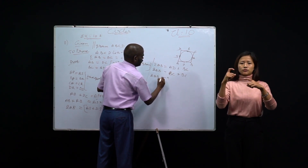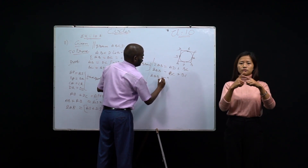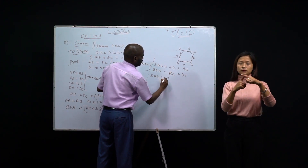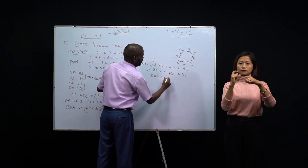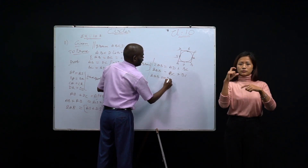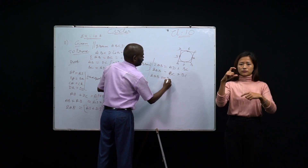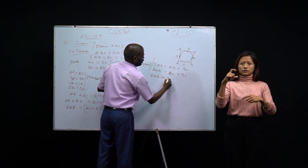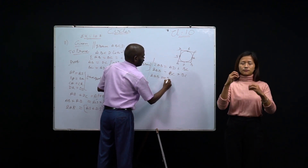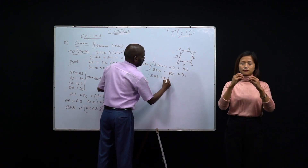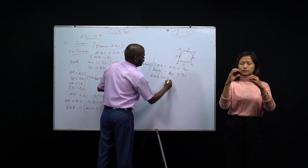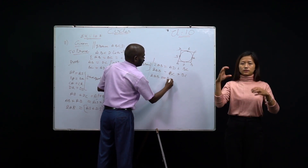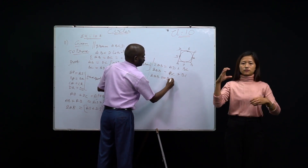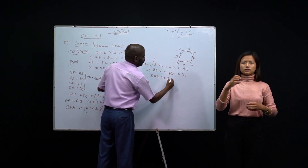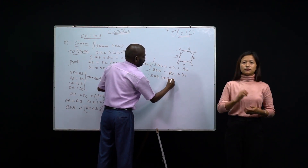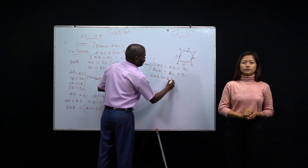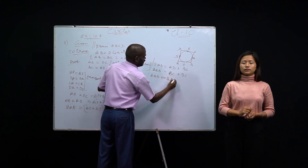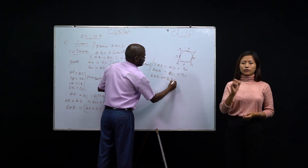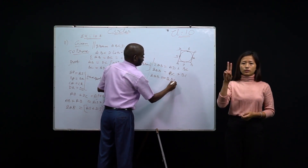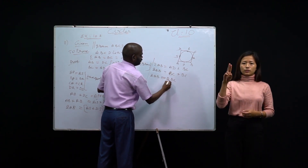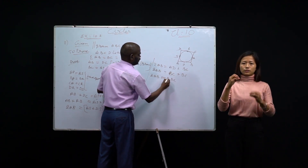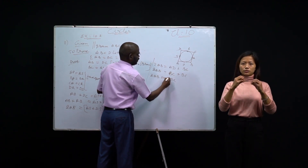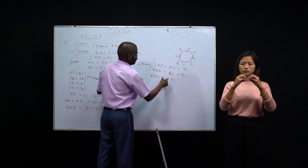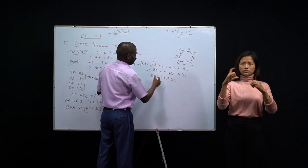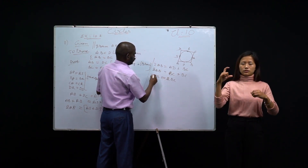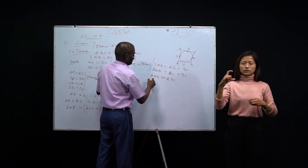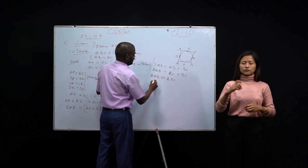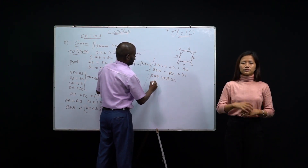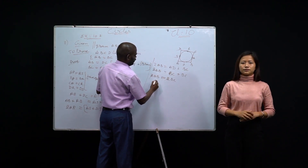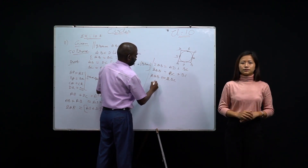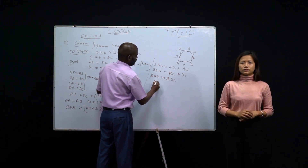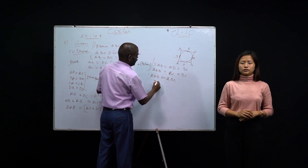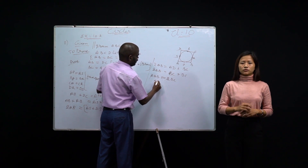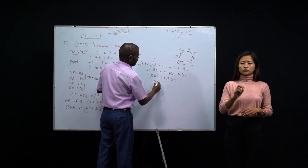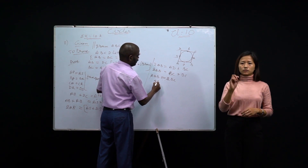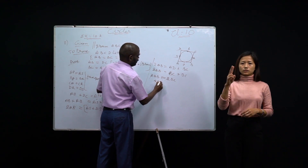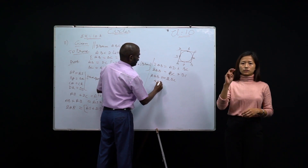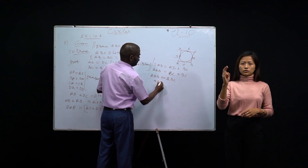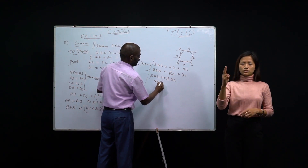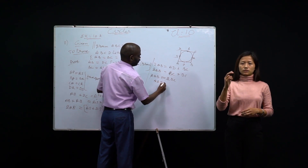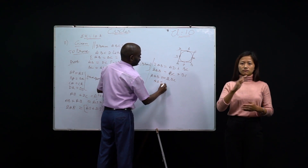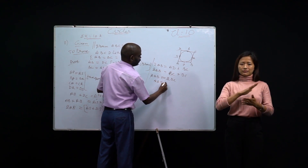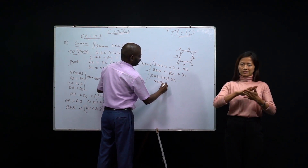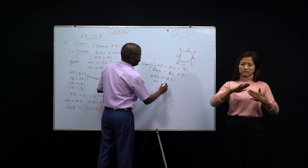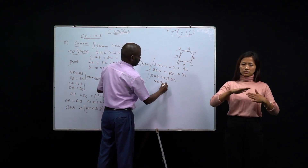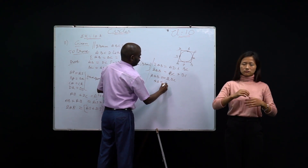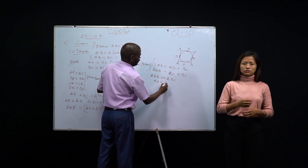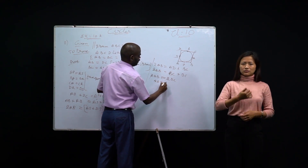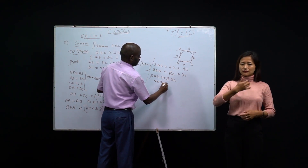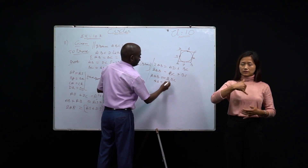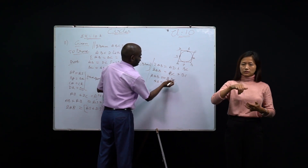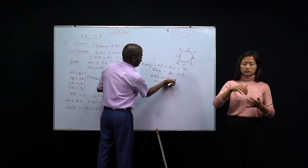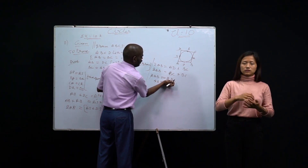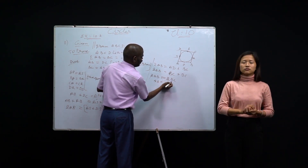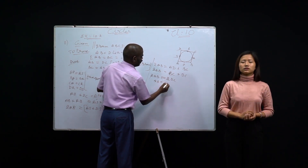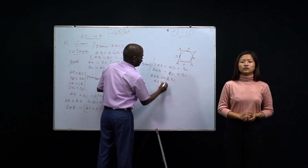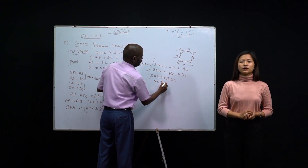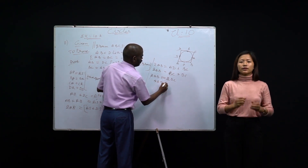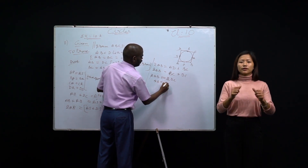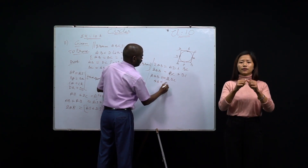what? 2 BC. 2 to cancel. AB equal to